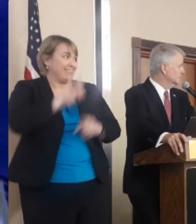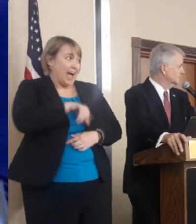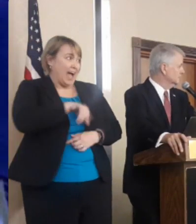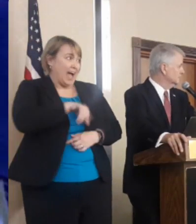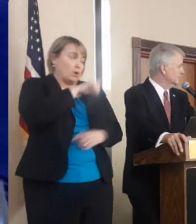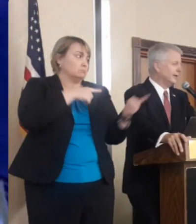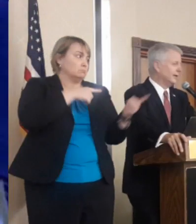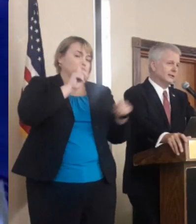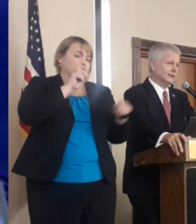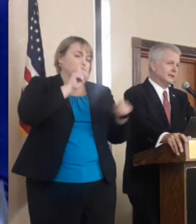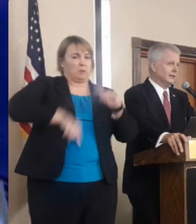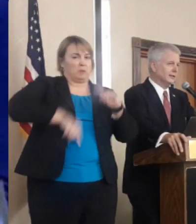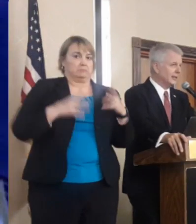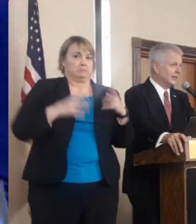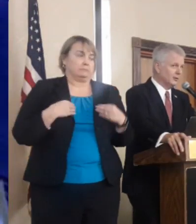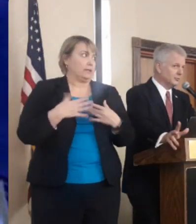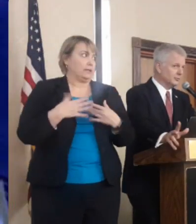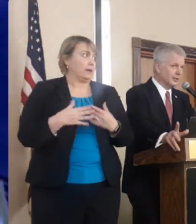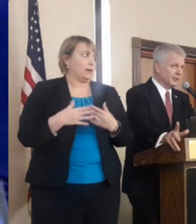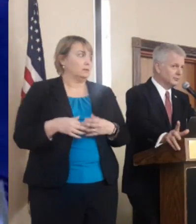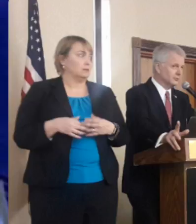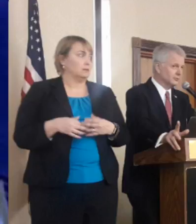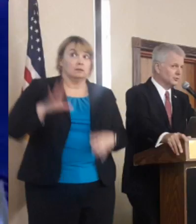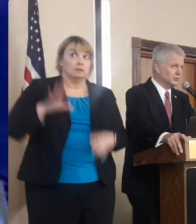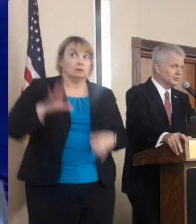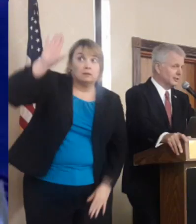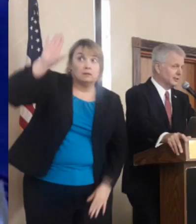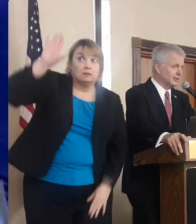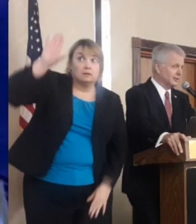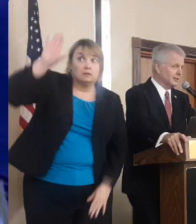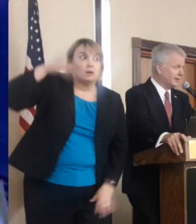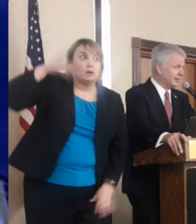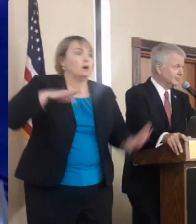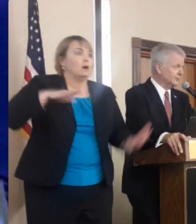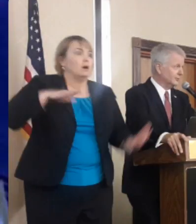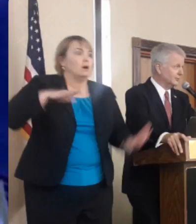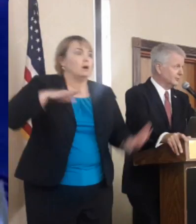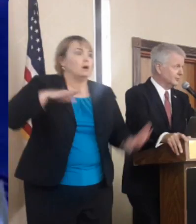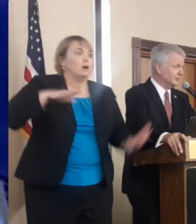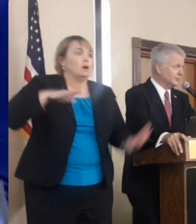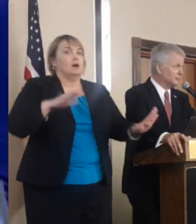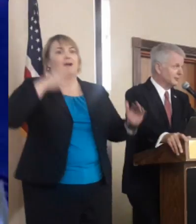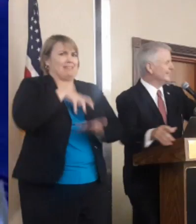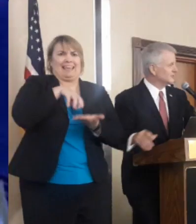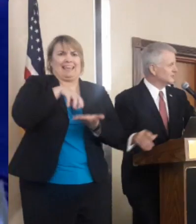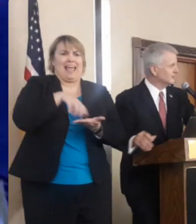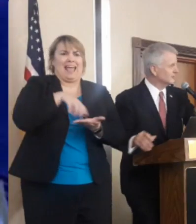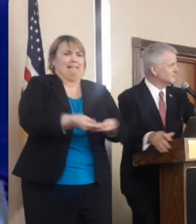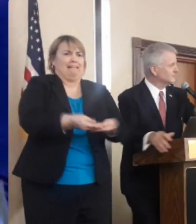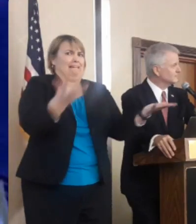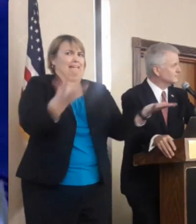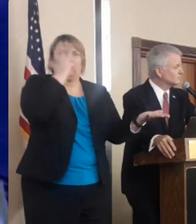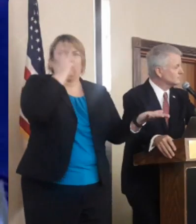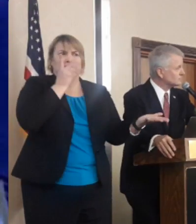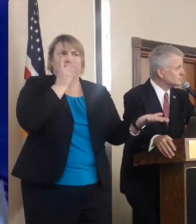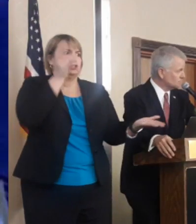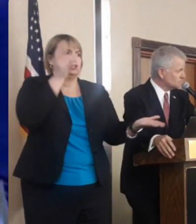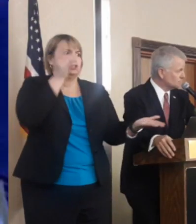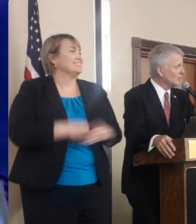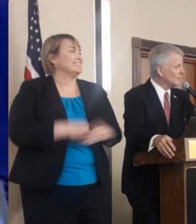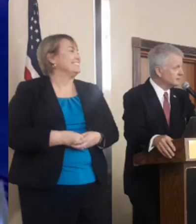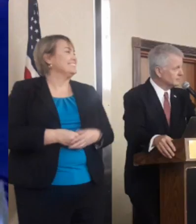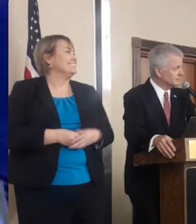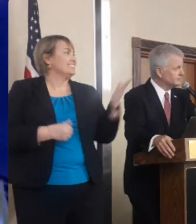Mr. Chairman? Man, I hope you guys are enjoying Kyle's cake experience. Mr. Chairman? Yes, sir. Parliamentary inquiry. Yes,